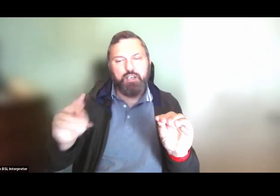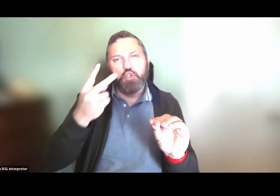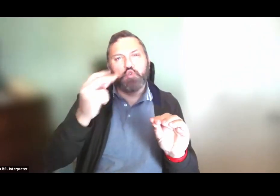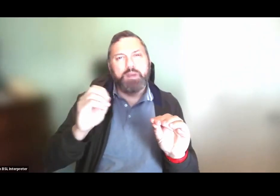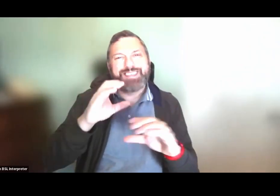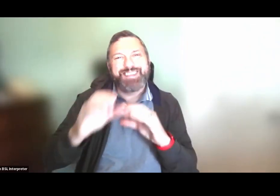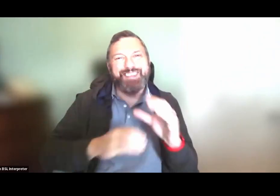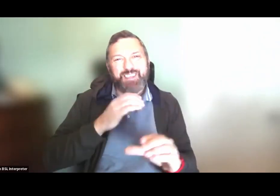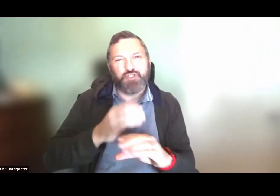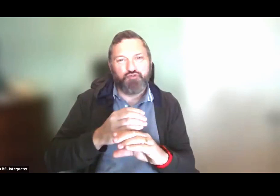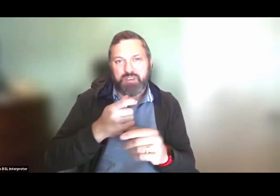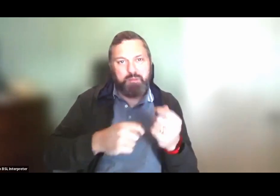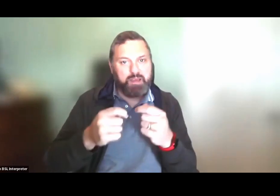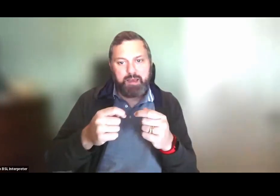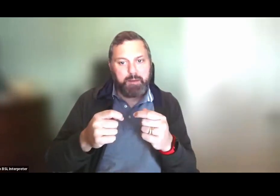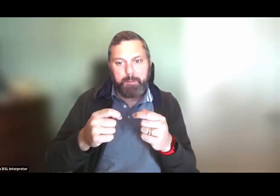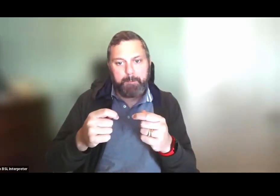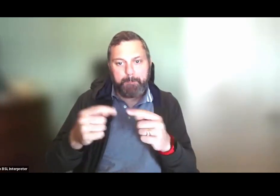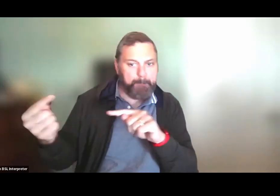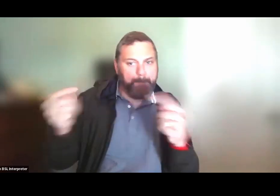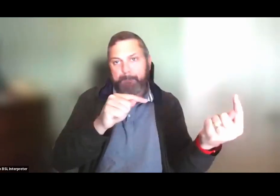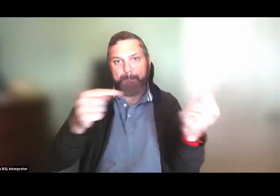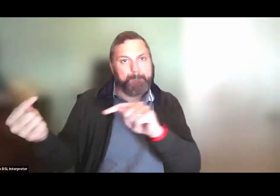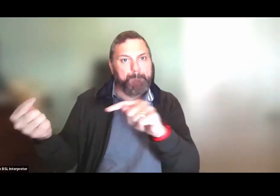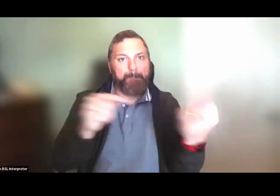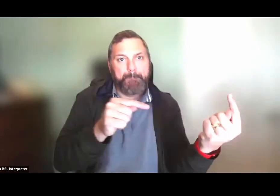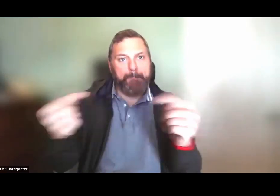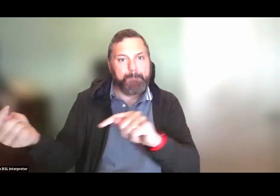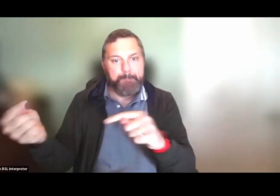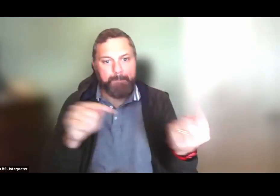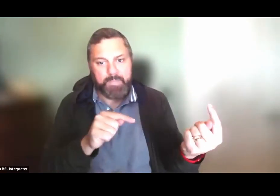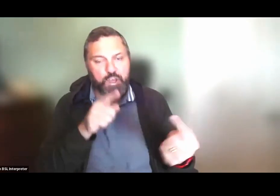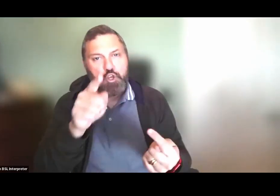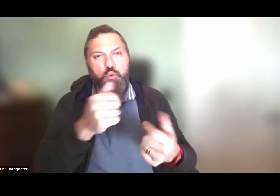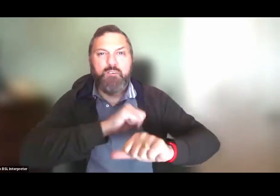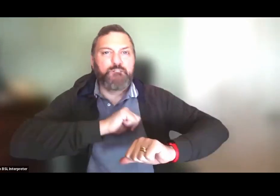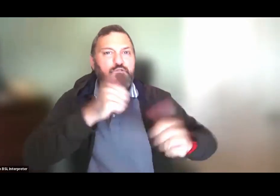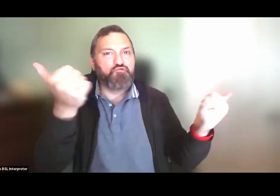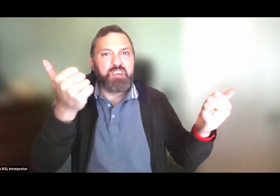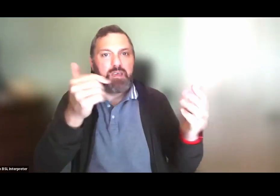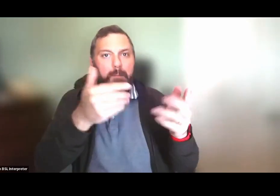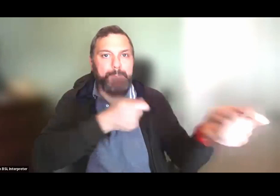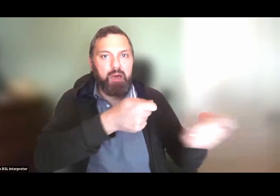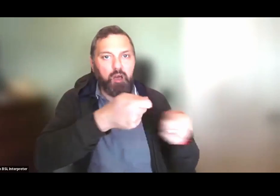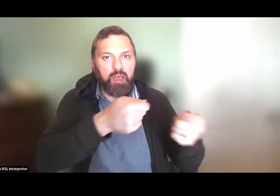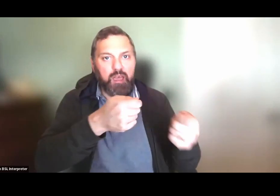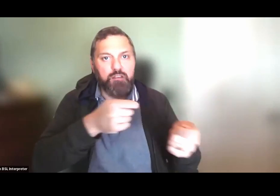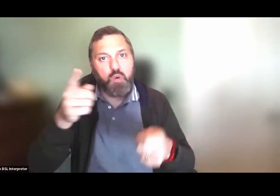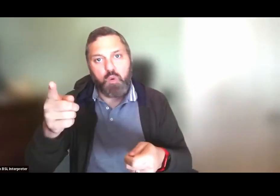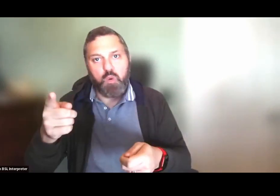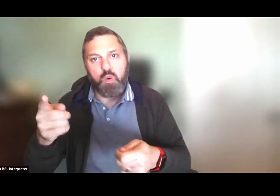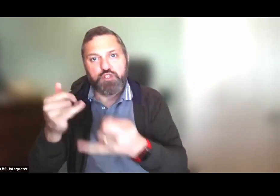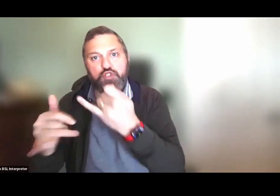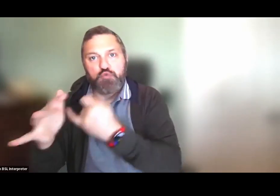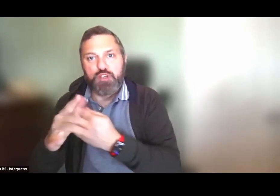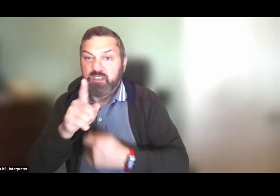debate got caught in an ideological boxing match between these two. Are you a free market, laissez-faire capitalist, or are you a state-loving socialist? And you've got